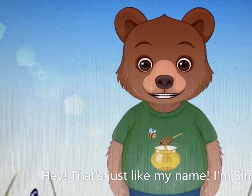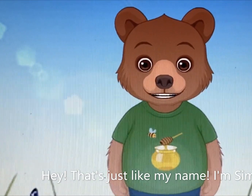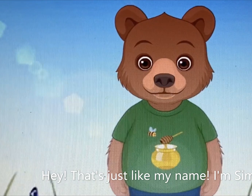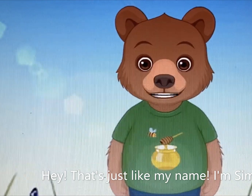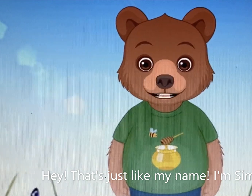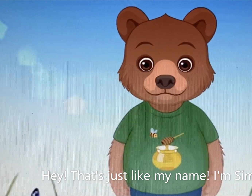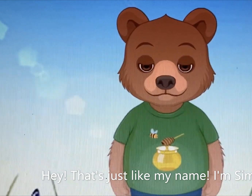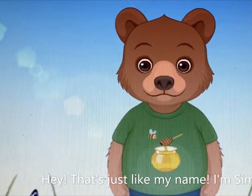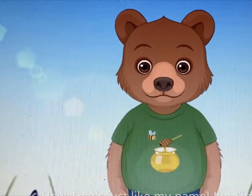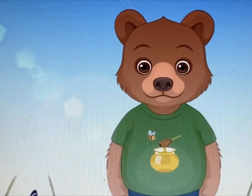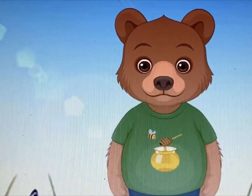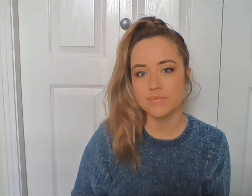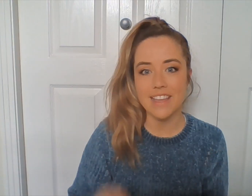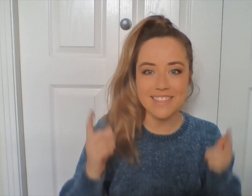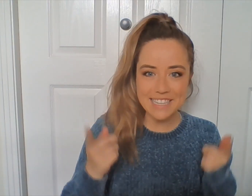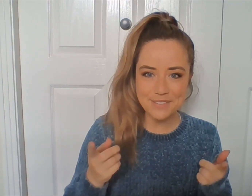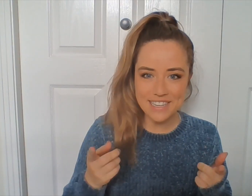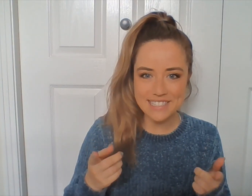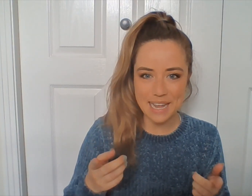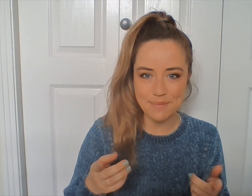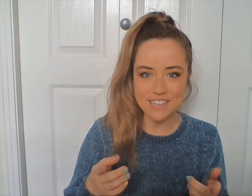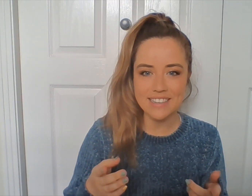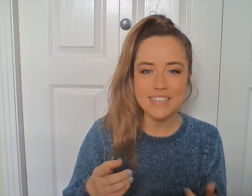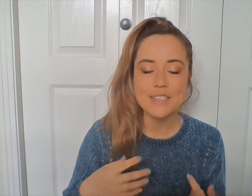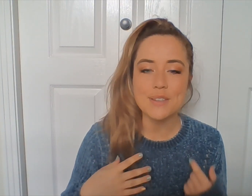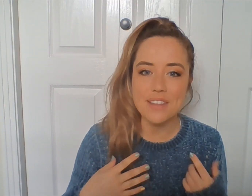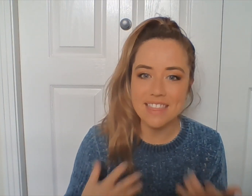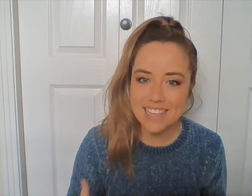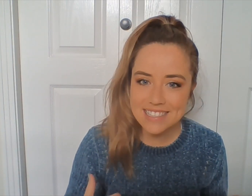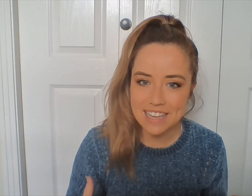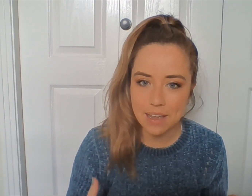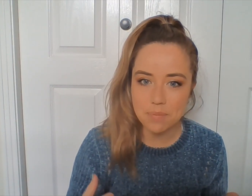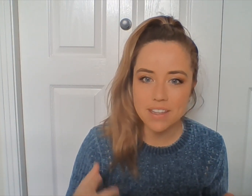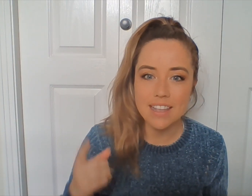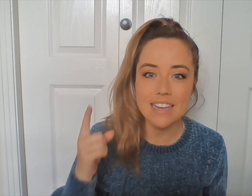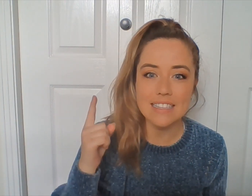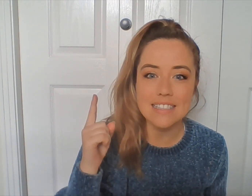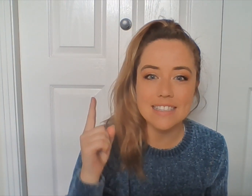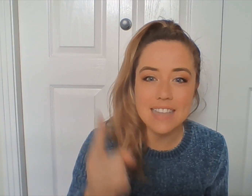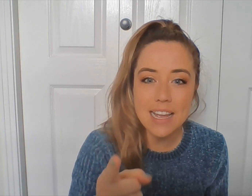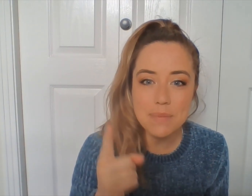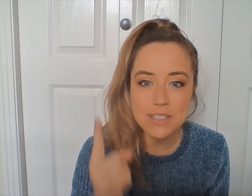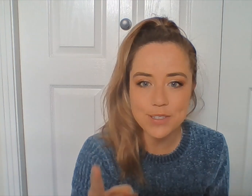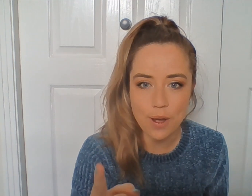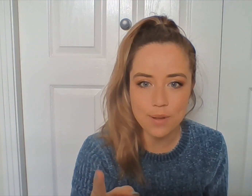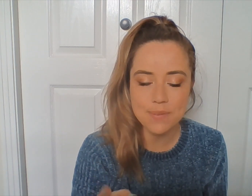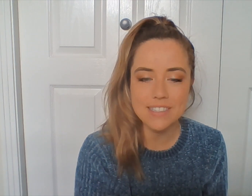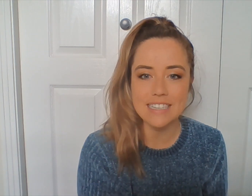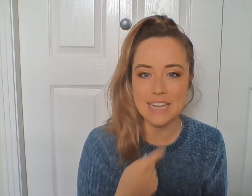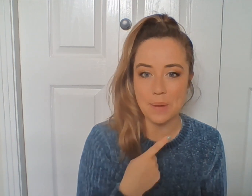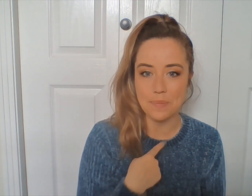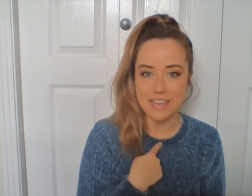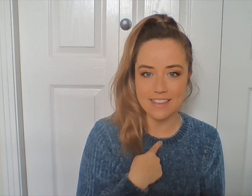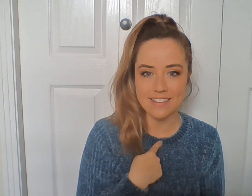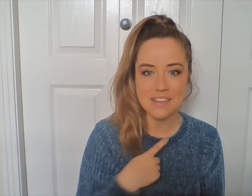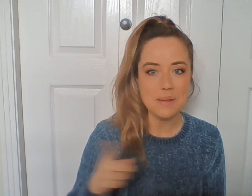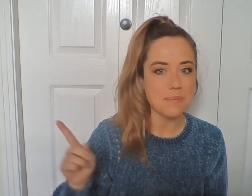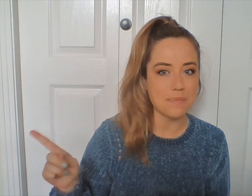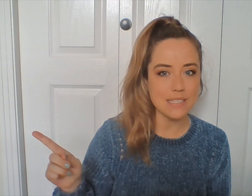Simon. That's right, Simon. So in this game, it is Simon's job to tell me, Miss